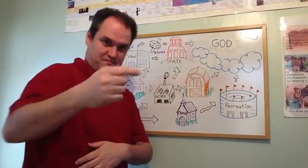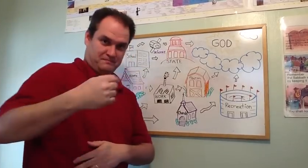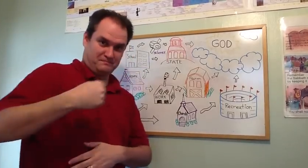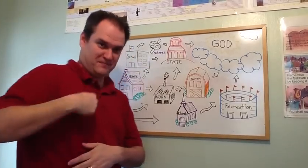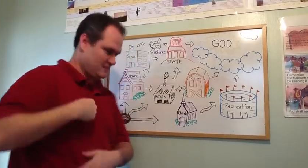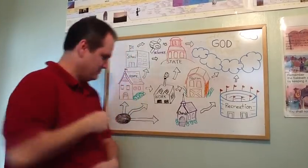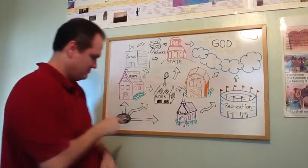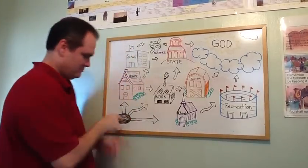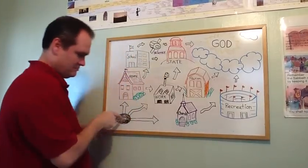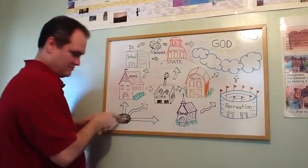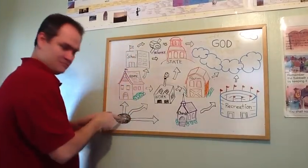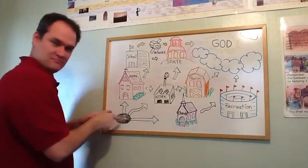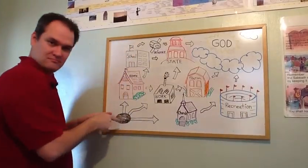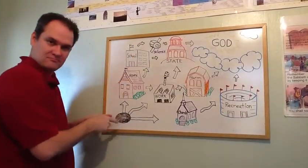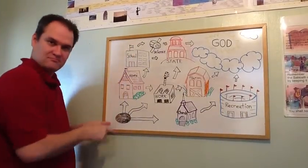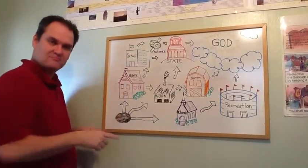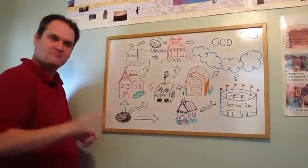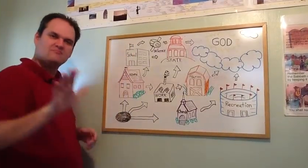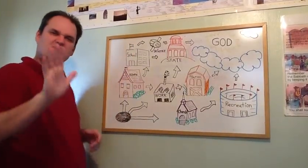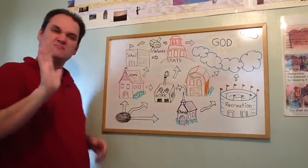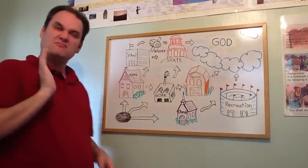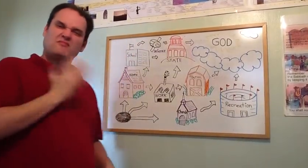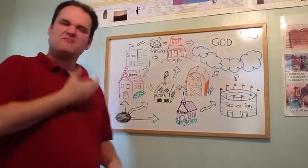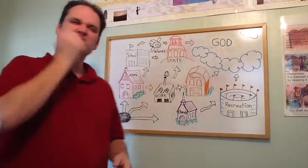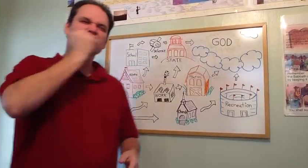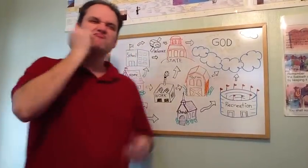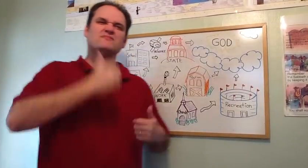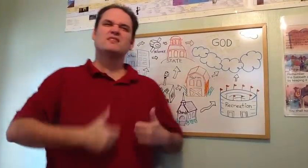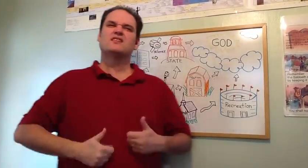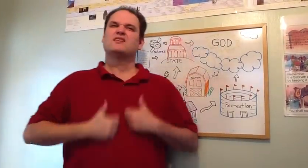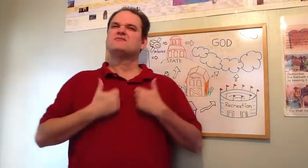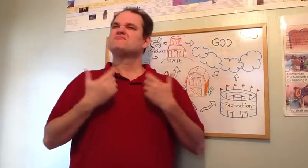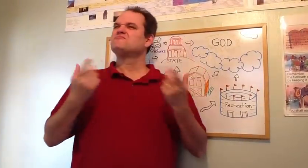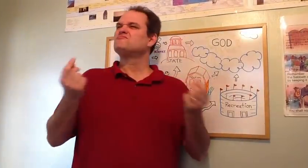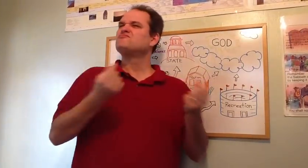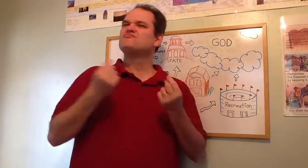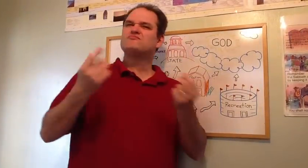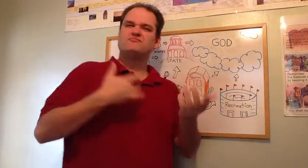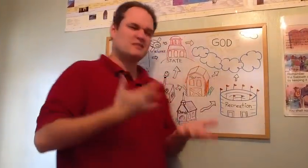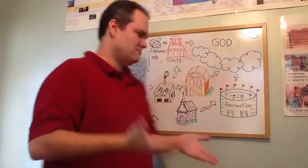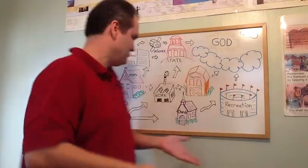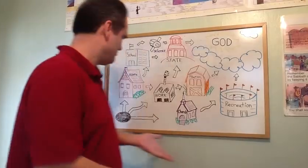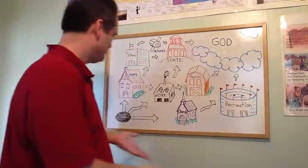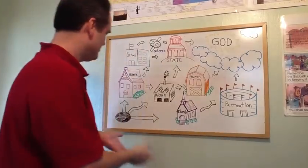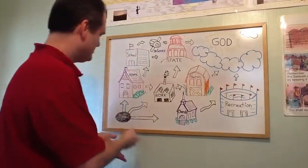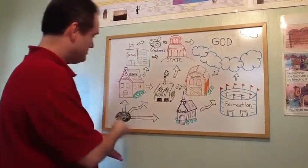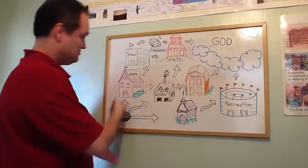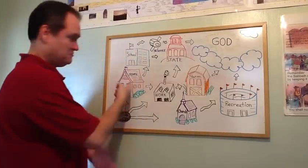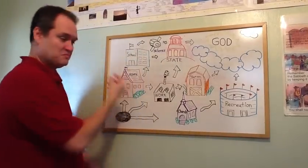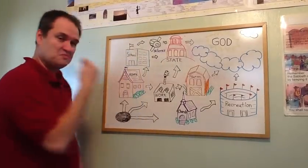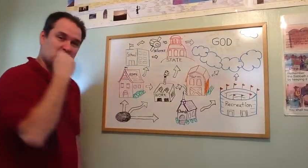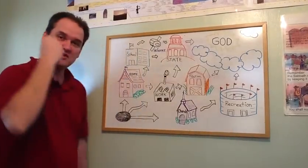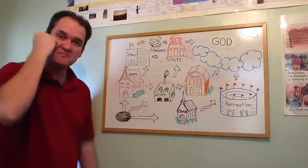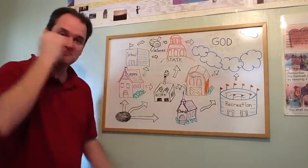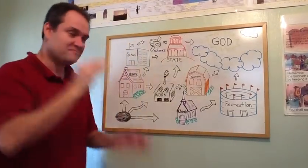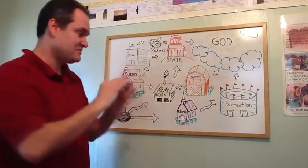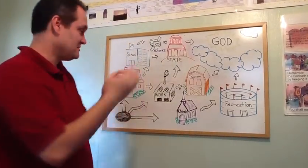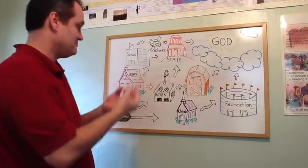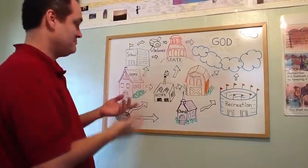So, imagine you and me are this, is that. You know, our daily lives. You